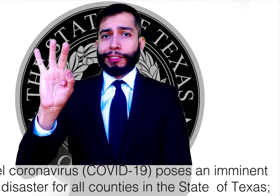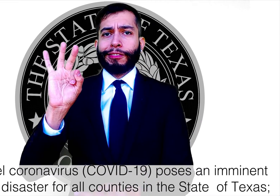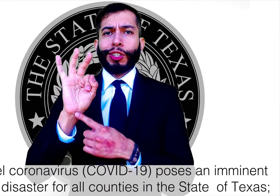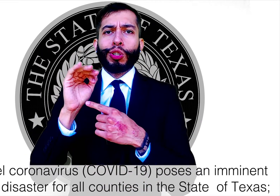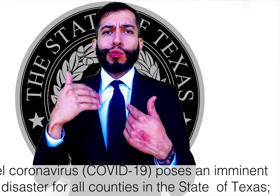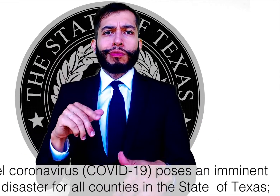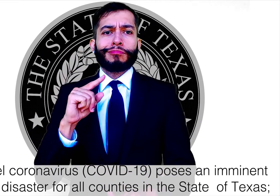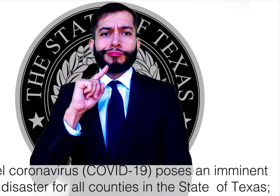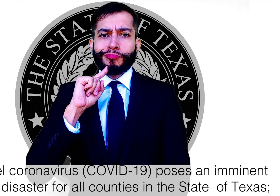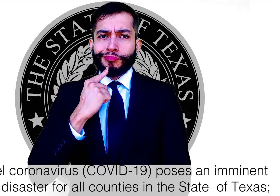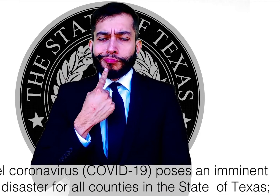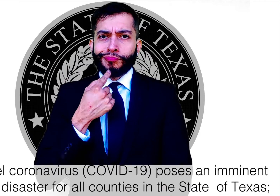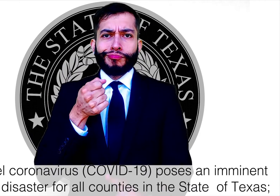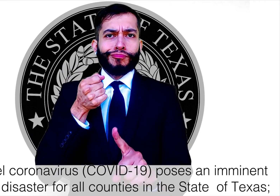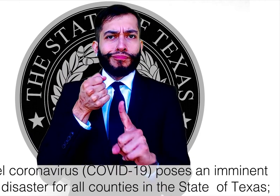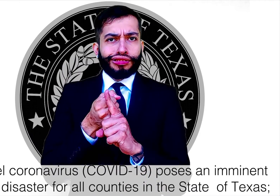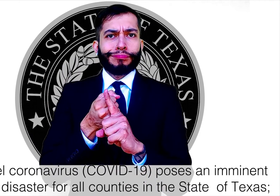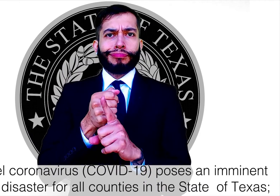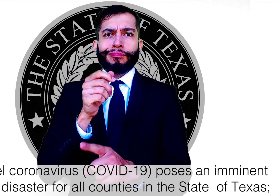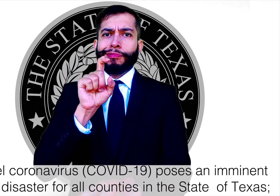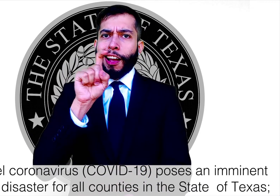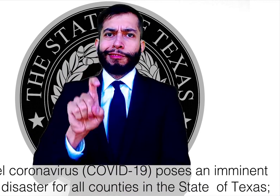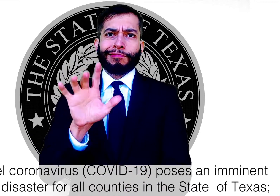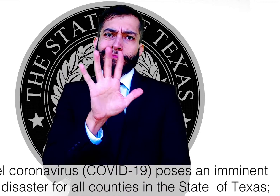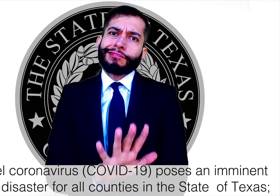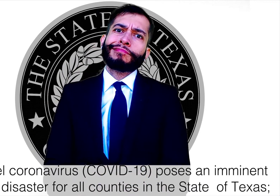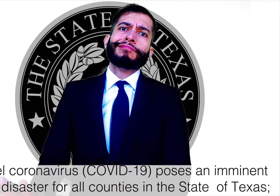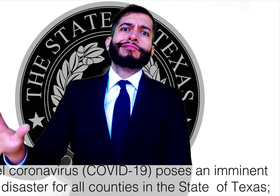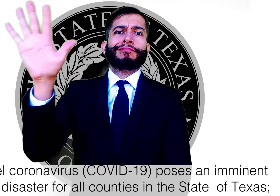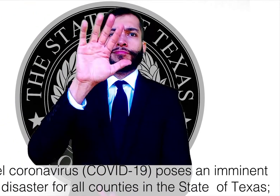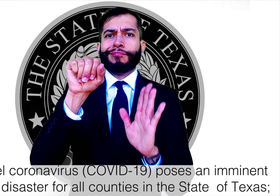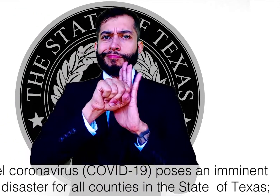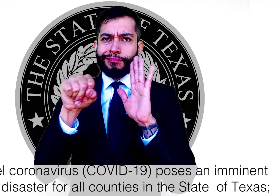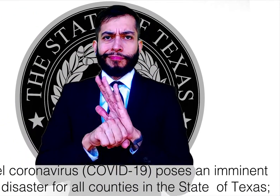threat of disaster for all counties in the state of Texas.